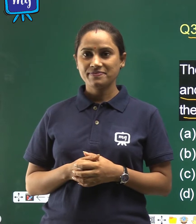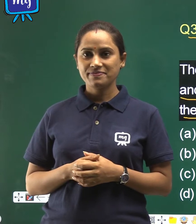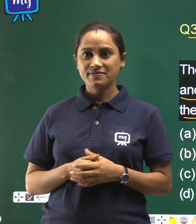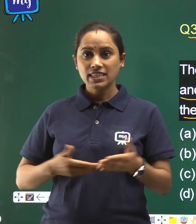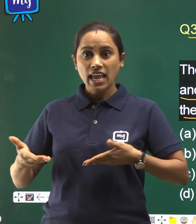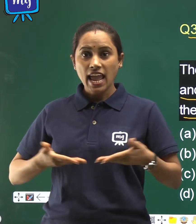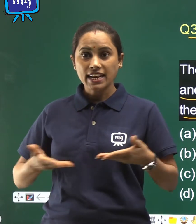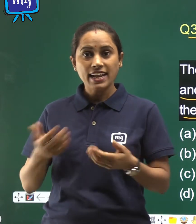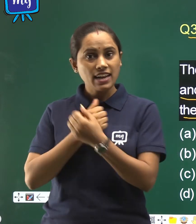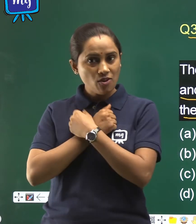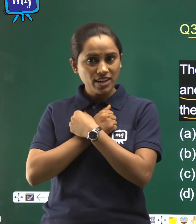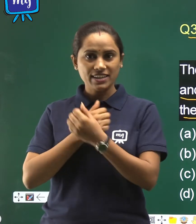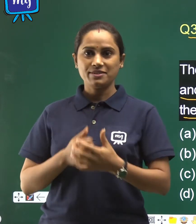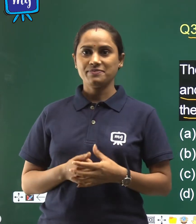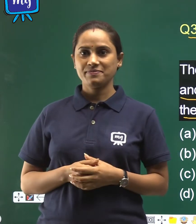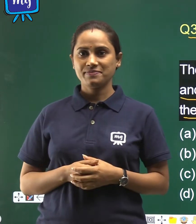acted lovingly.